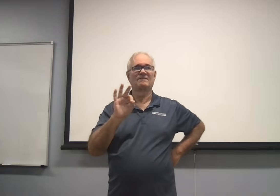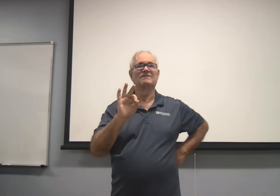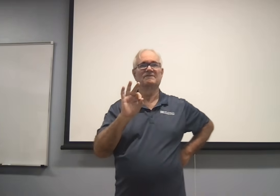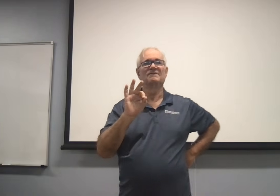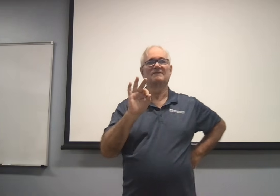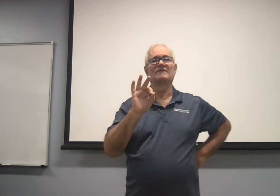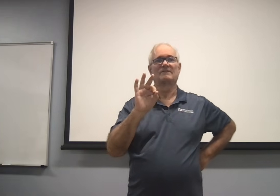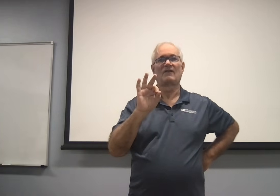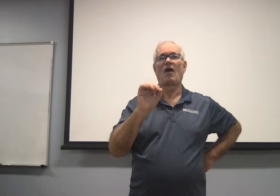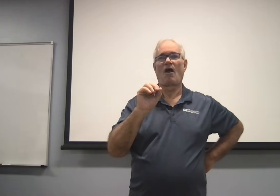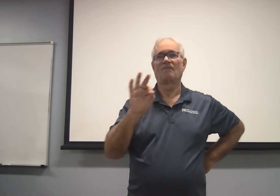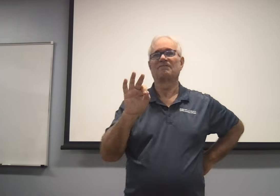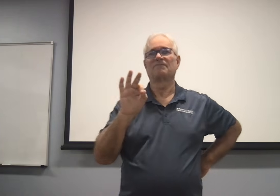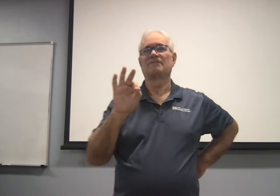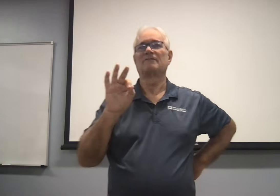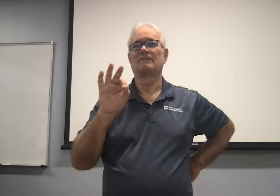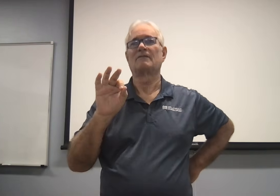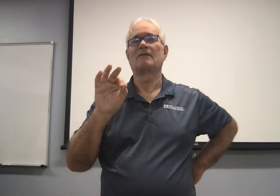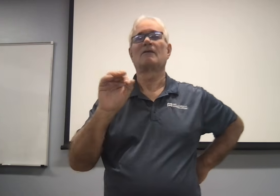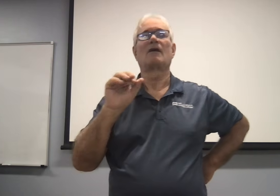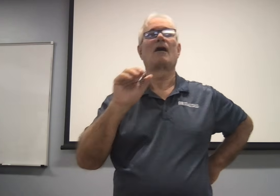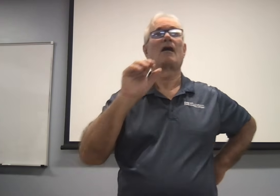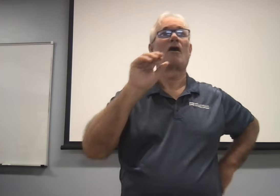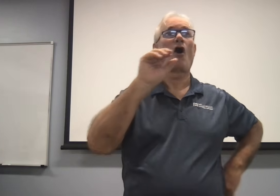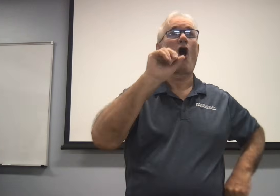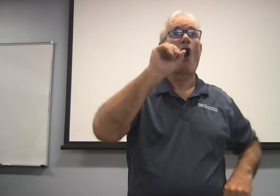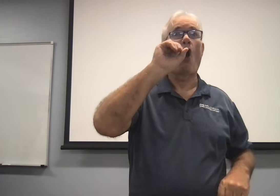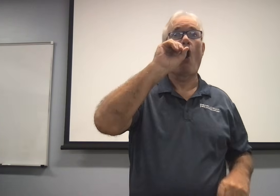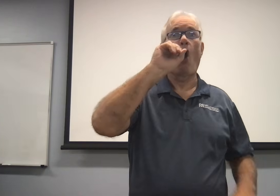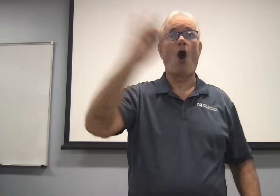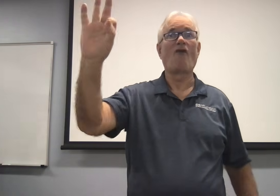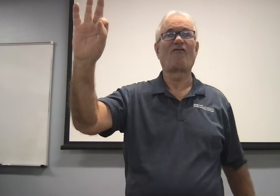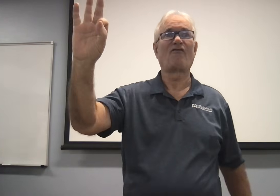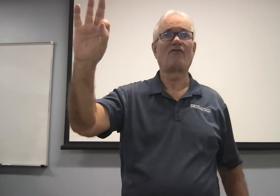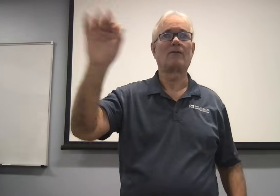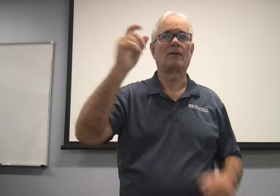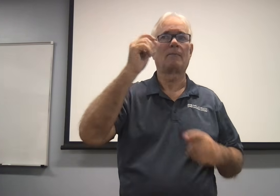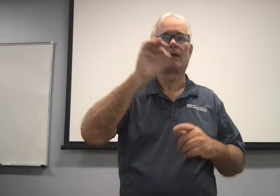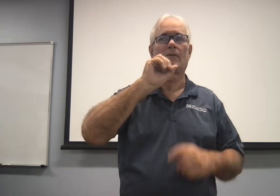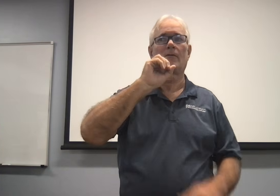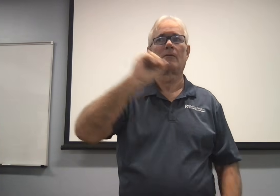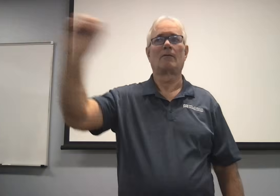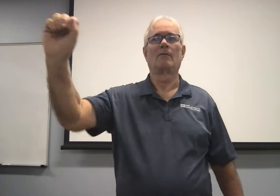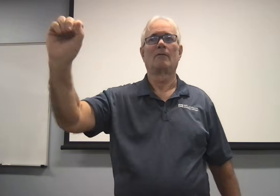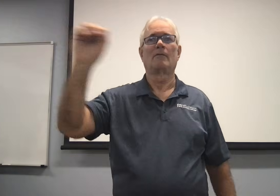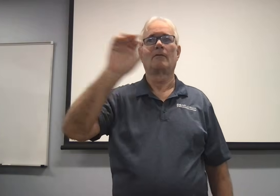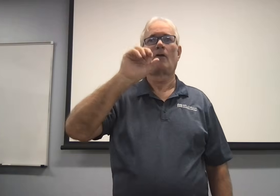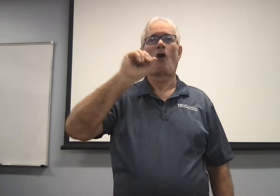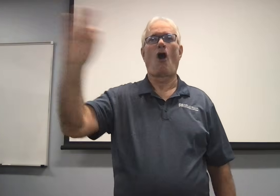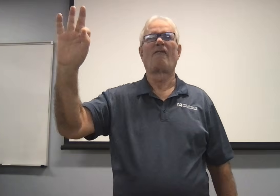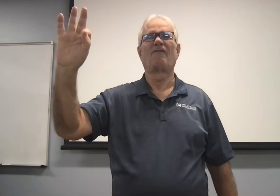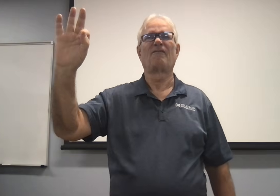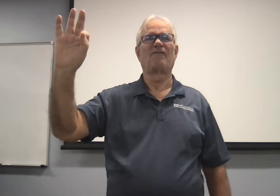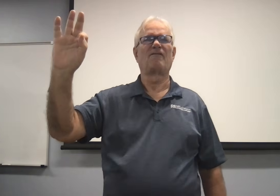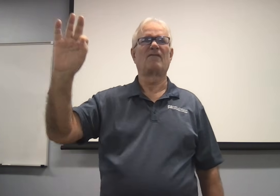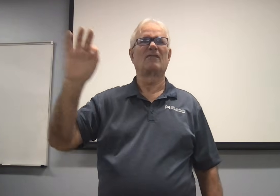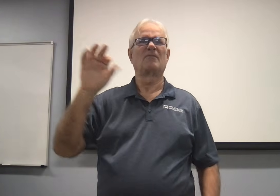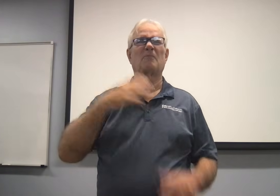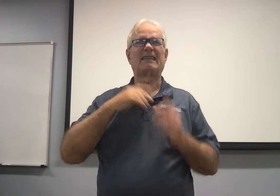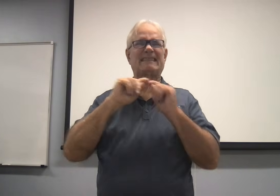O-F, interpreter error. Like we already did off. There's off, it goes to the